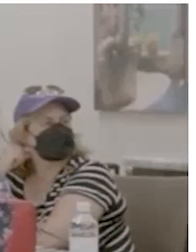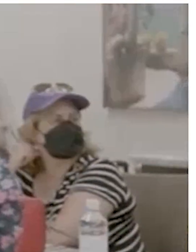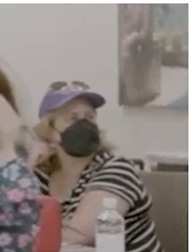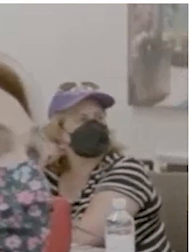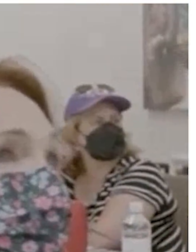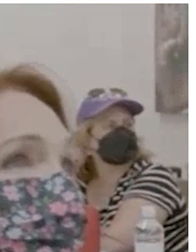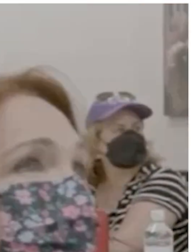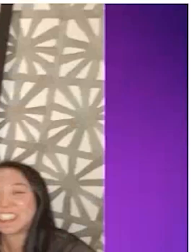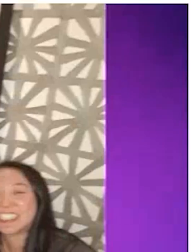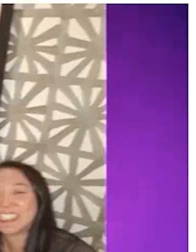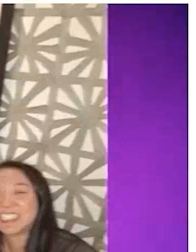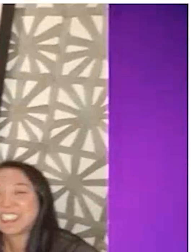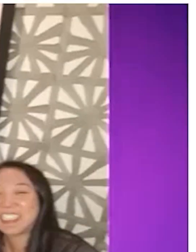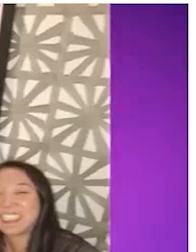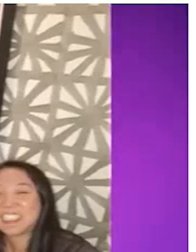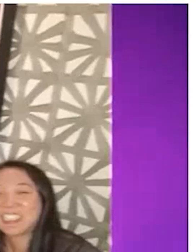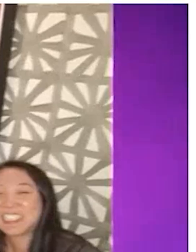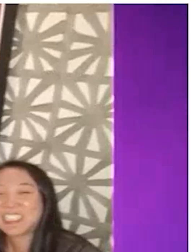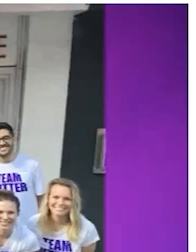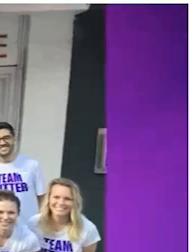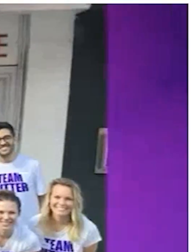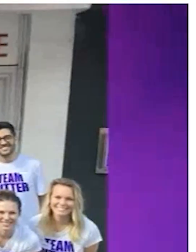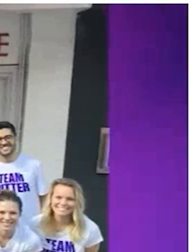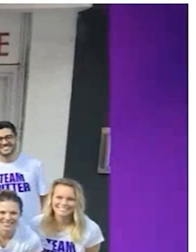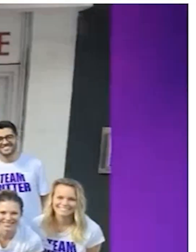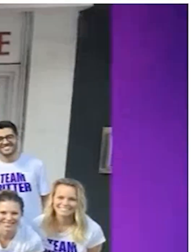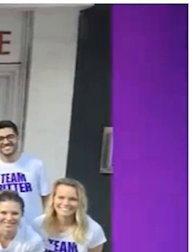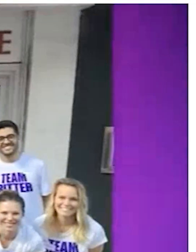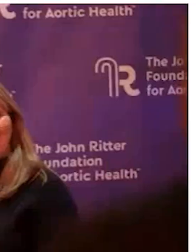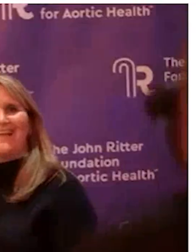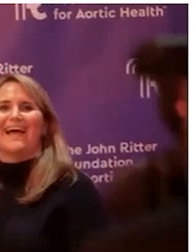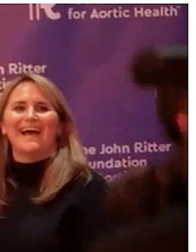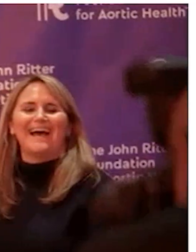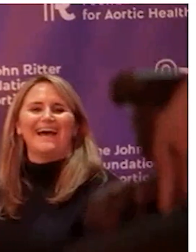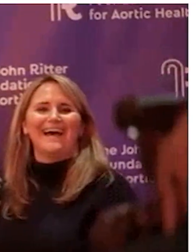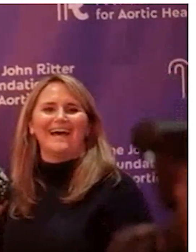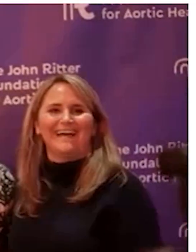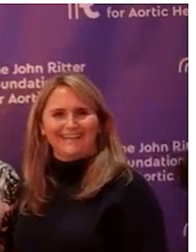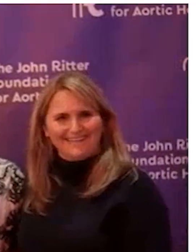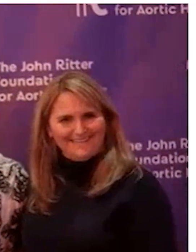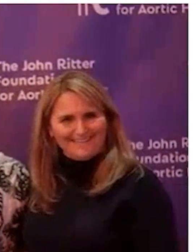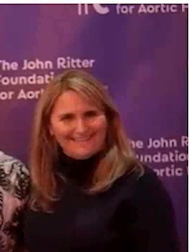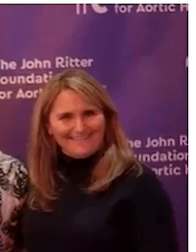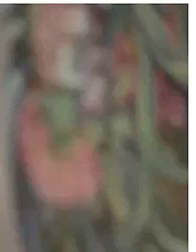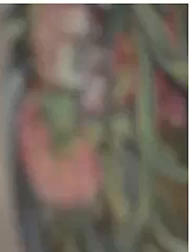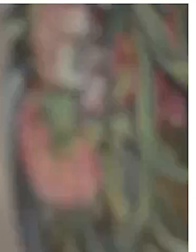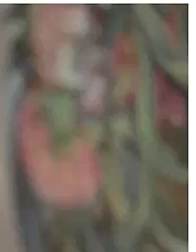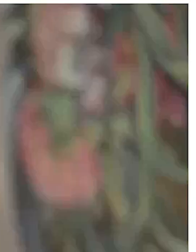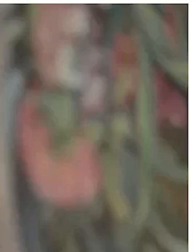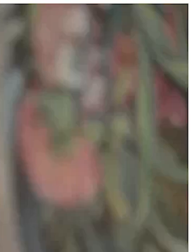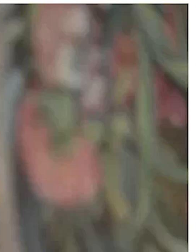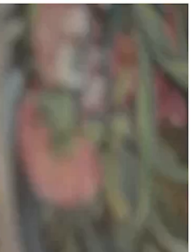for them information so important, because everyone suffers when someone is lost to